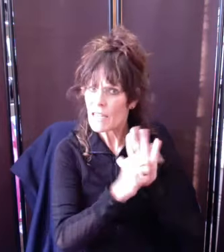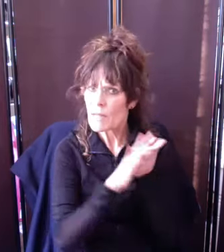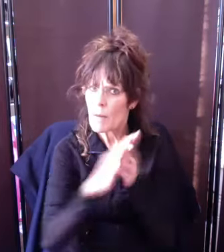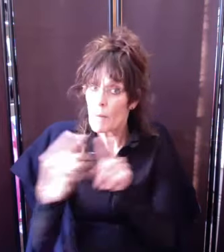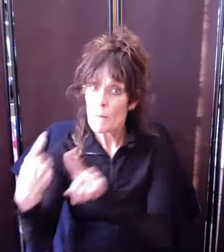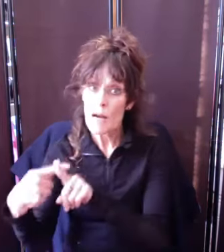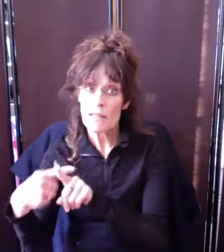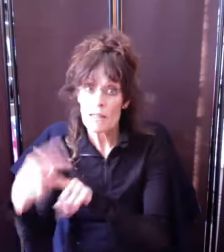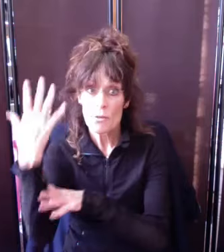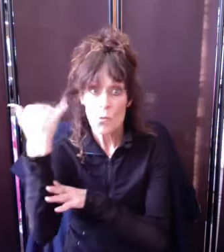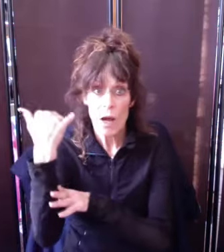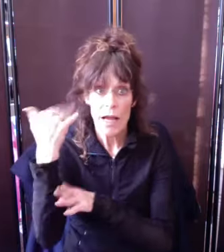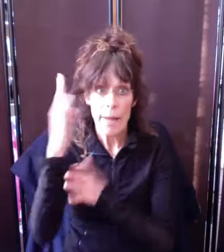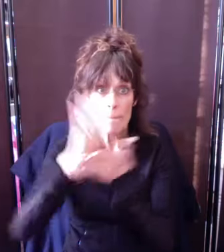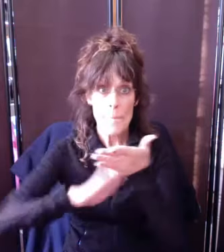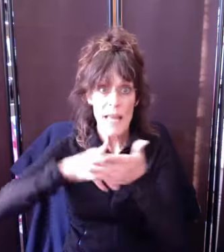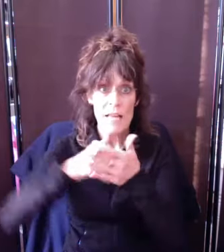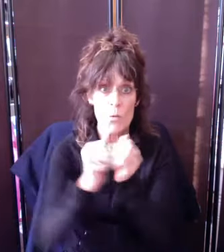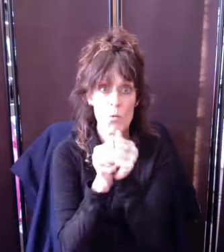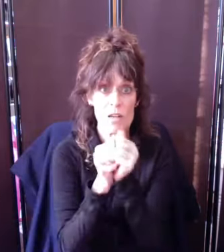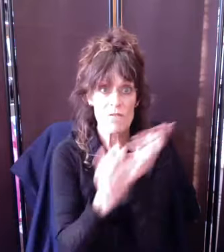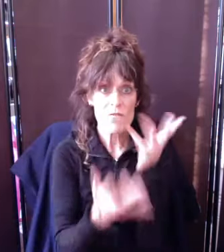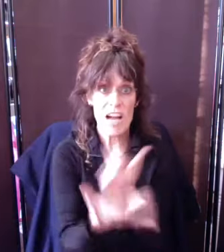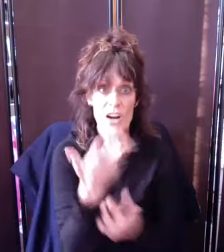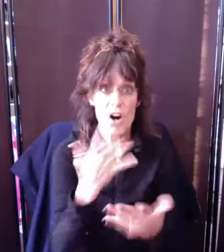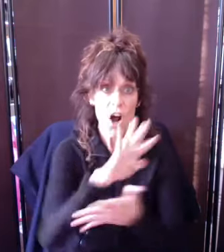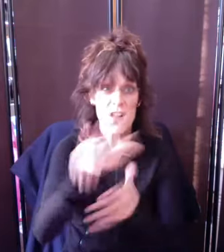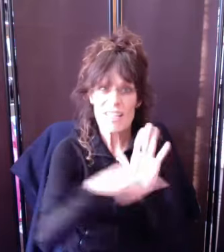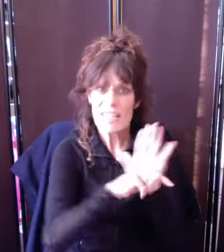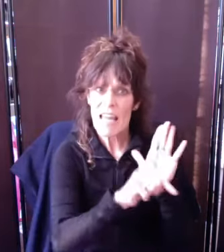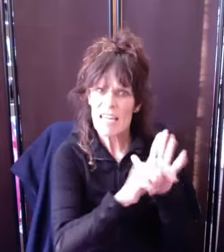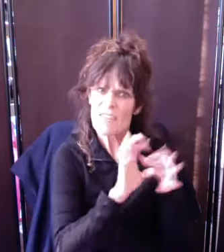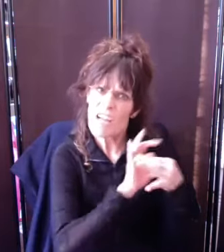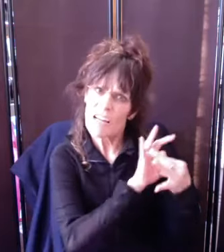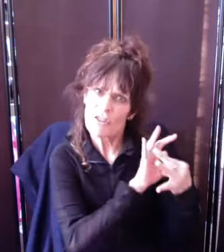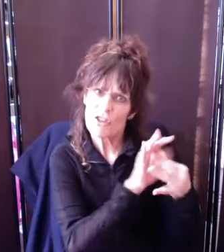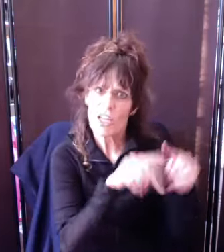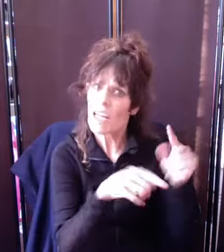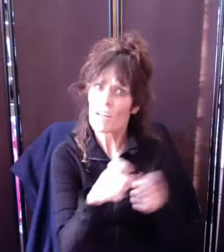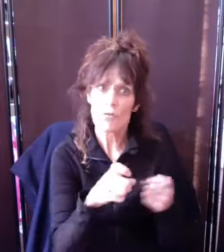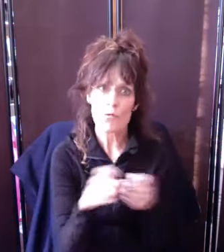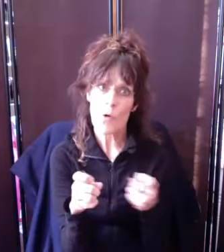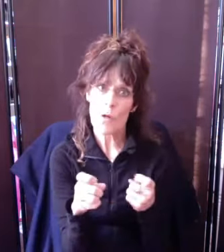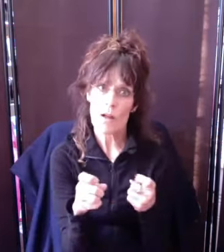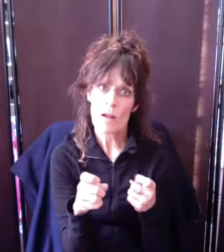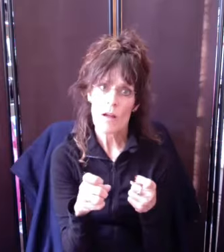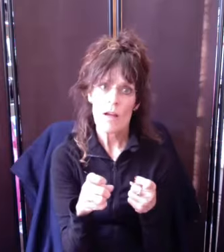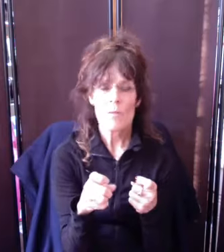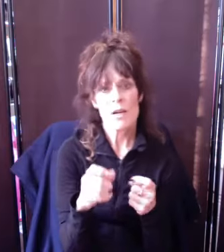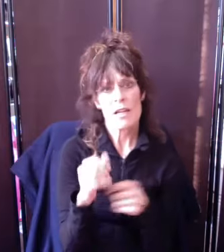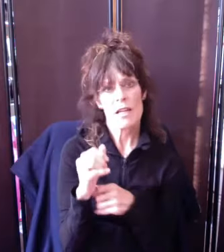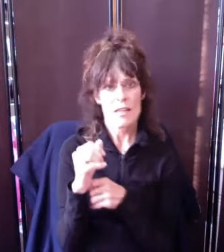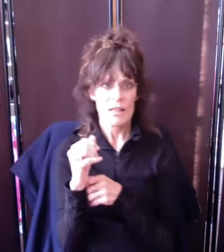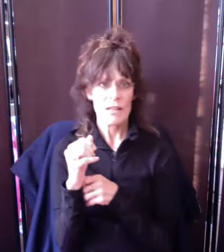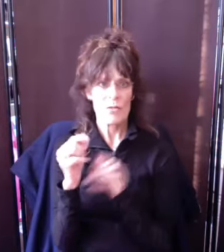paint with fire, because there's all these negative connotations, and you can't control it. But in the immortal words of my little kid when he was 3 years